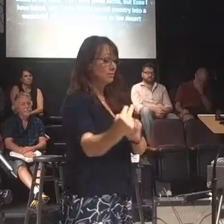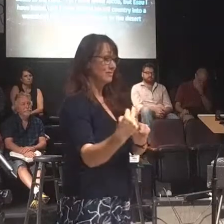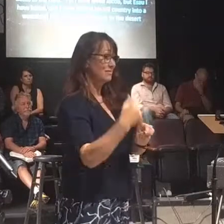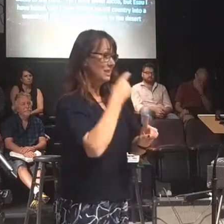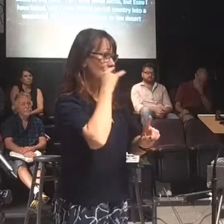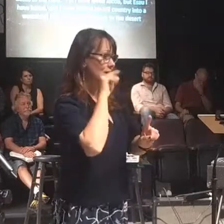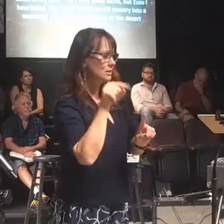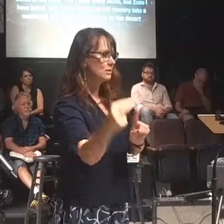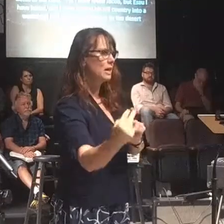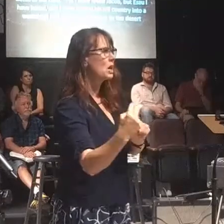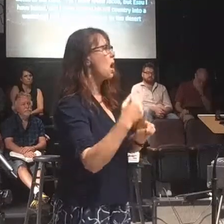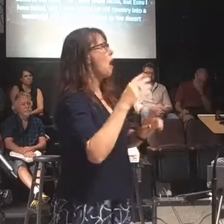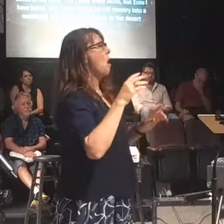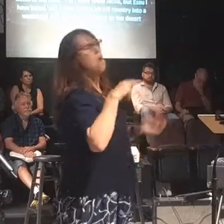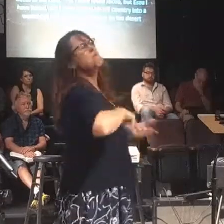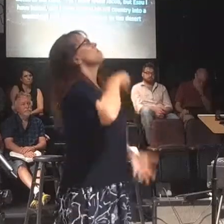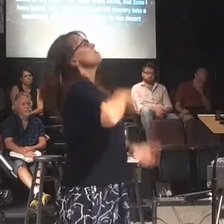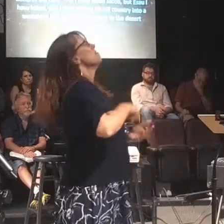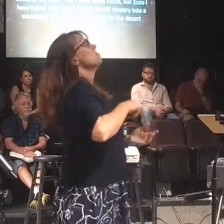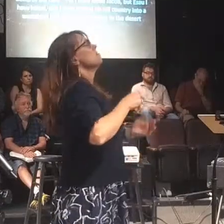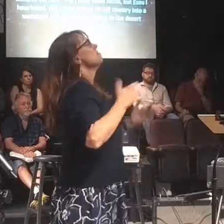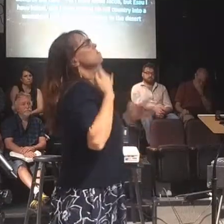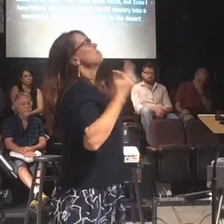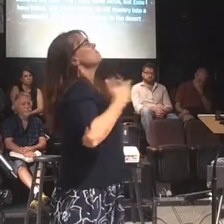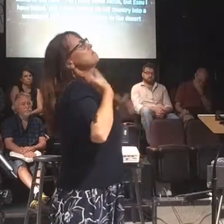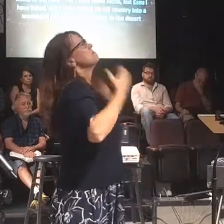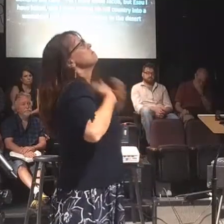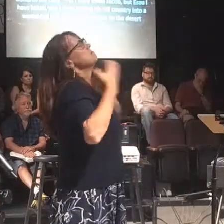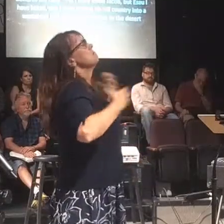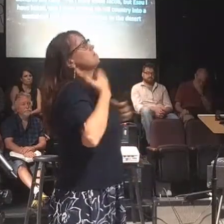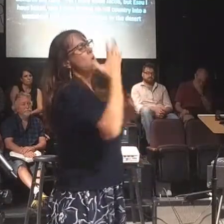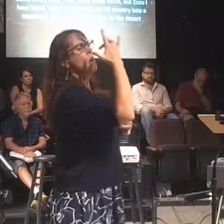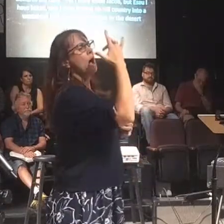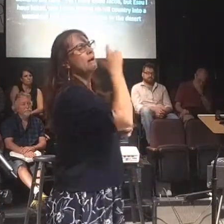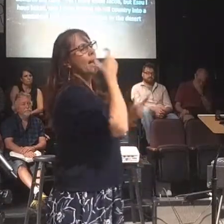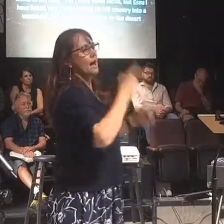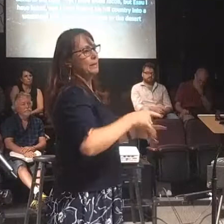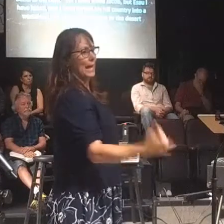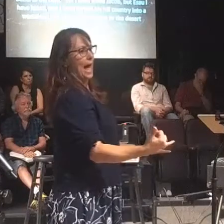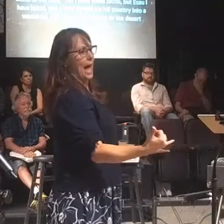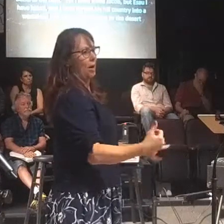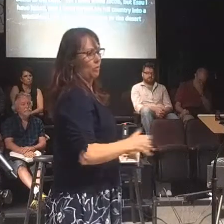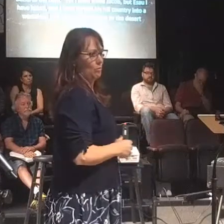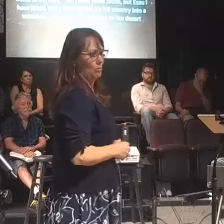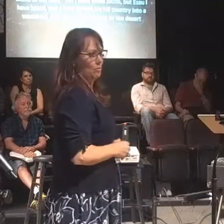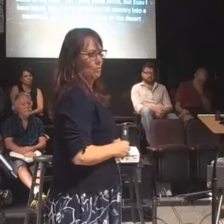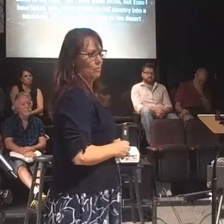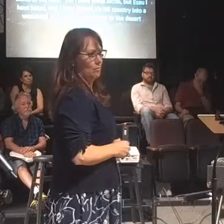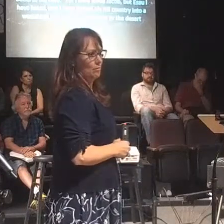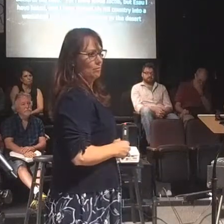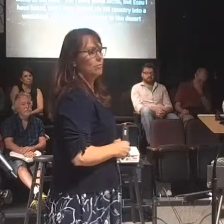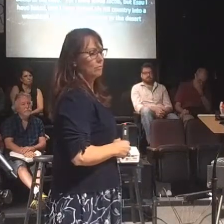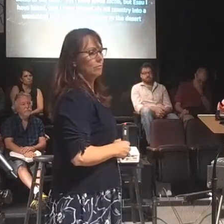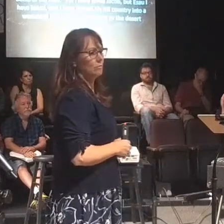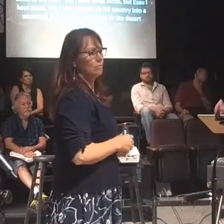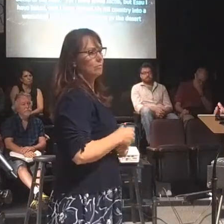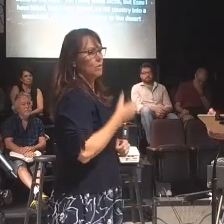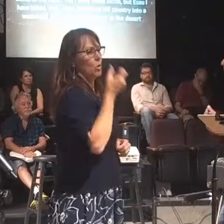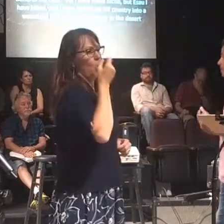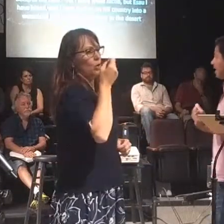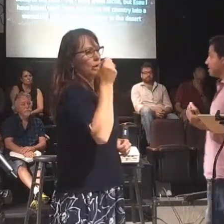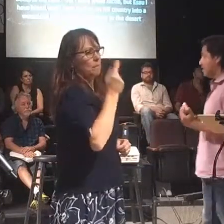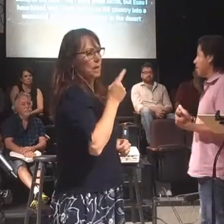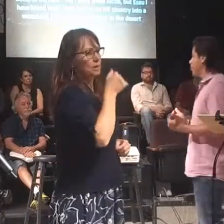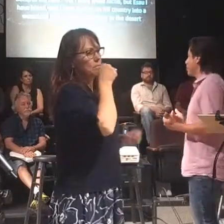either outwardly or inwardly. Why is this not happening? right? Well, there's a withholding of blessings. It does